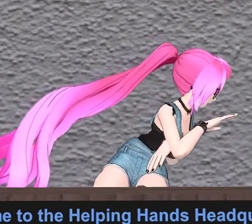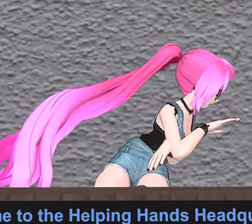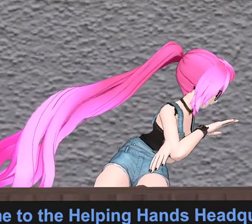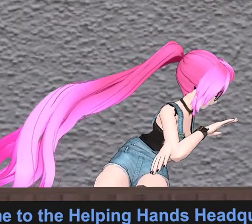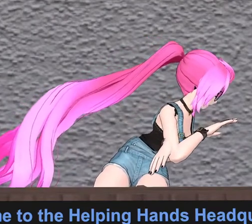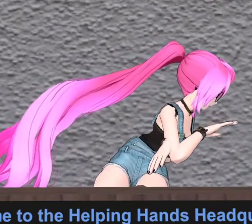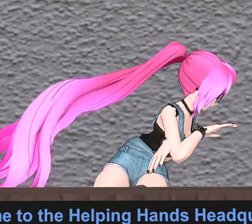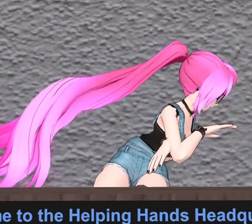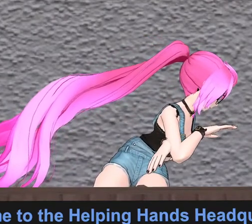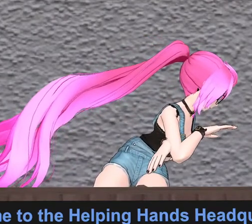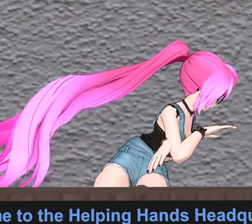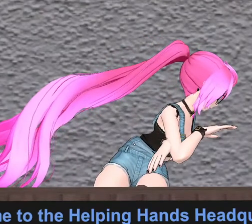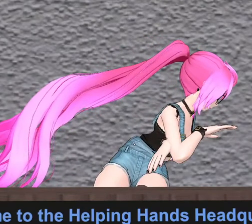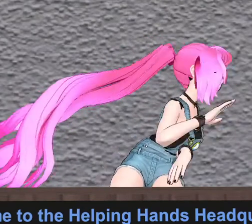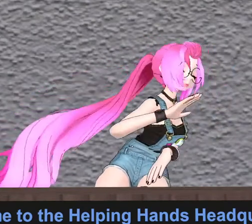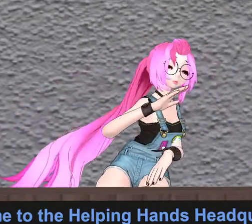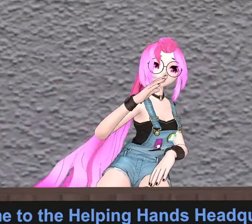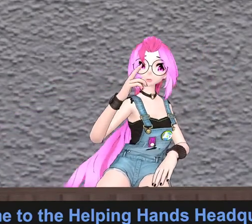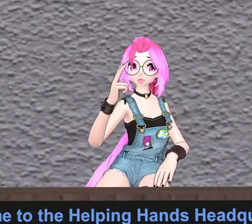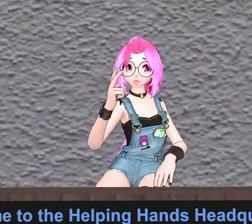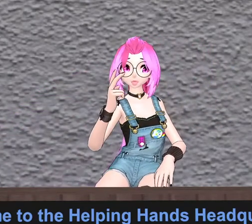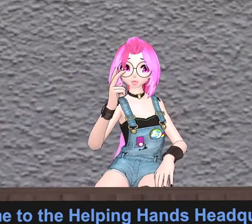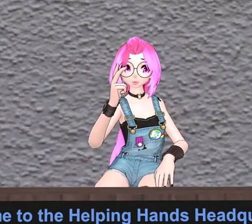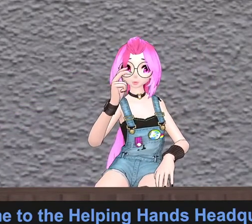What about Korea?